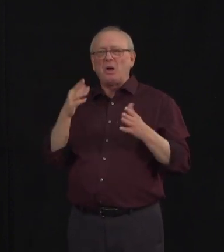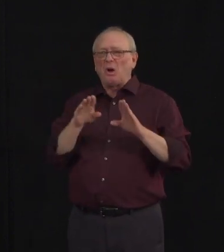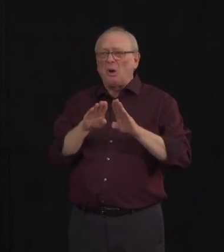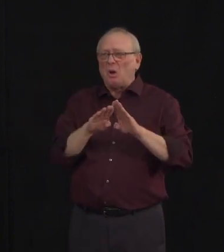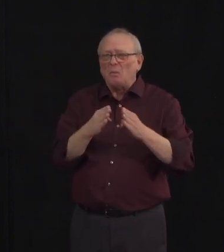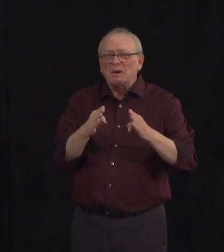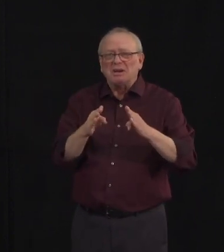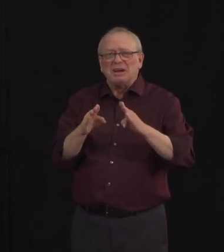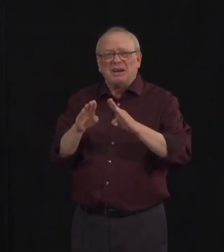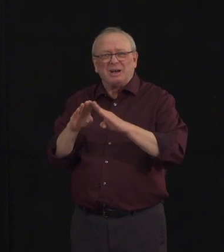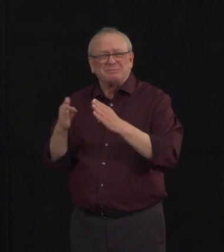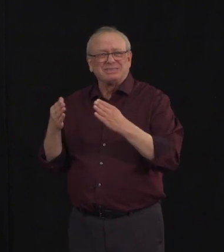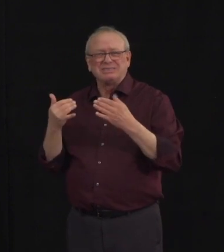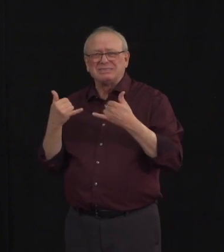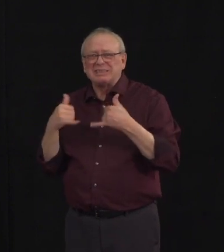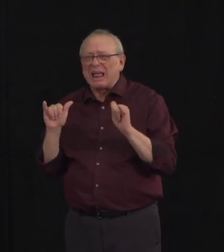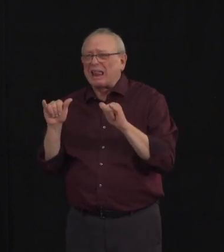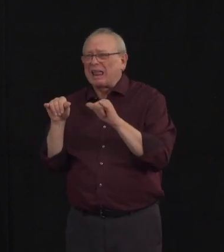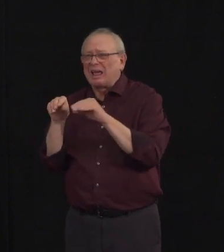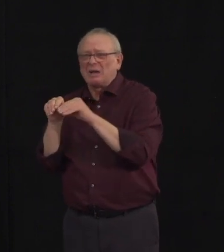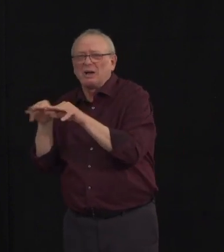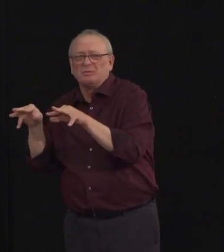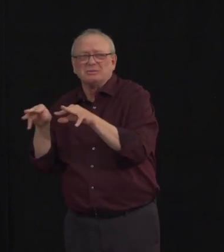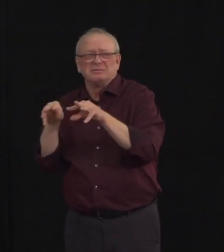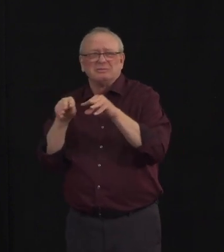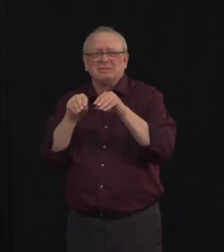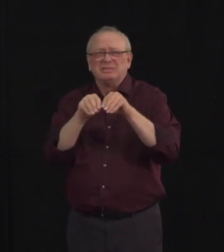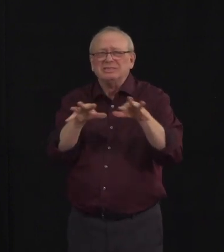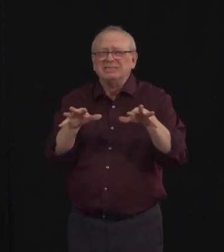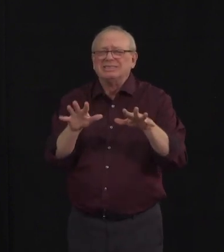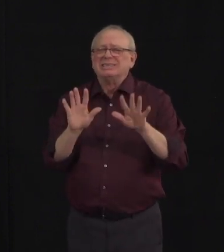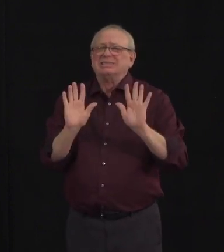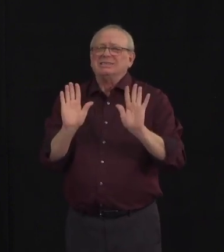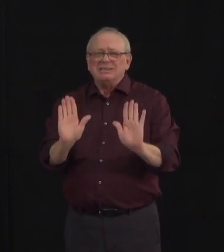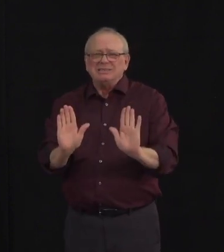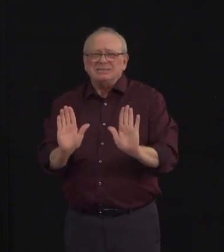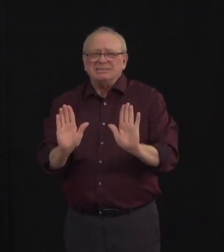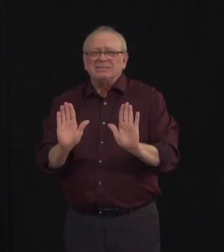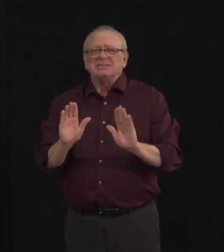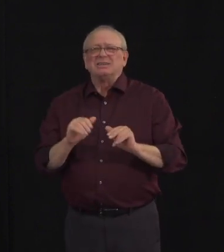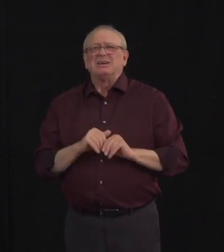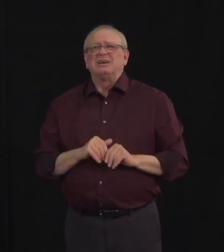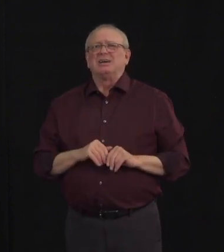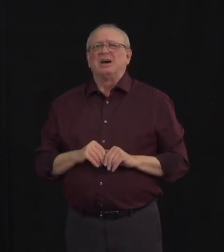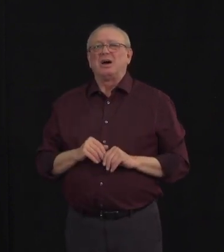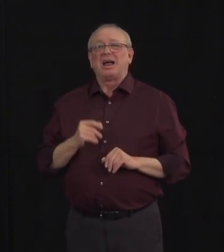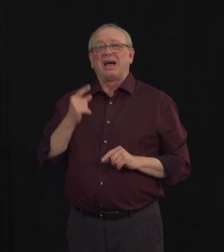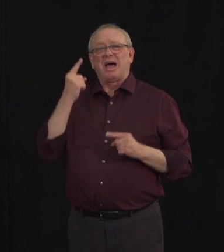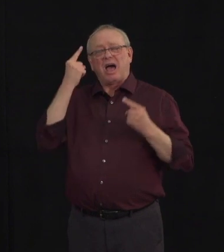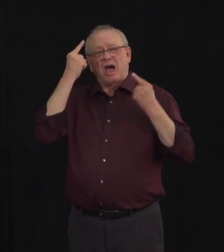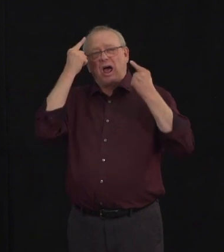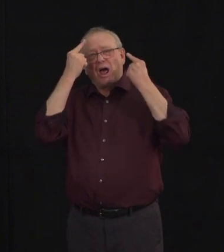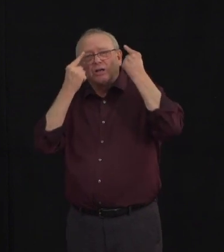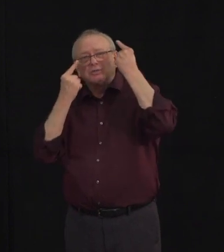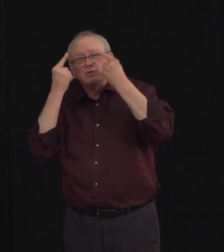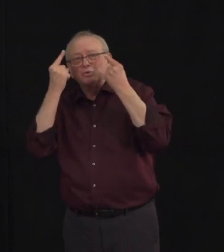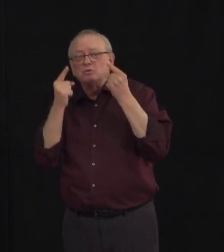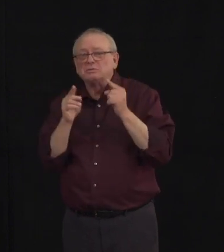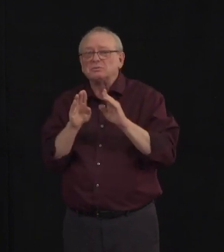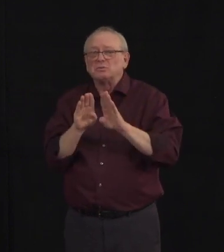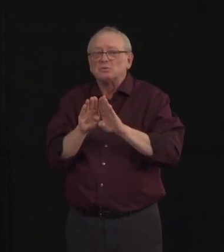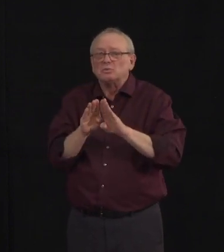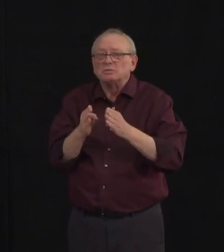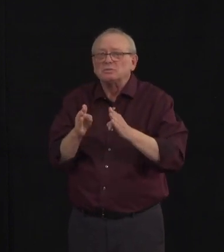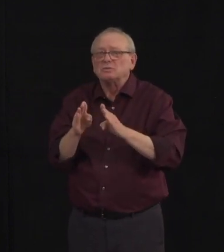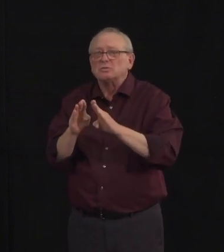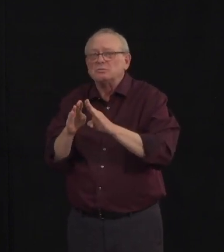yet been made, today I want to talk about why we can consider relaunch at this time. First, the outbreaks I mentioned